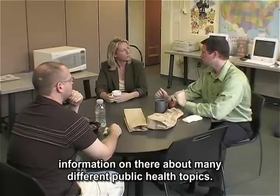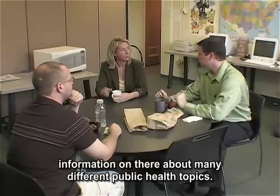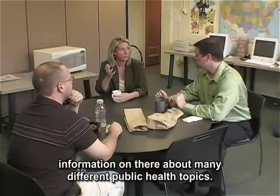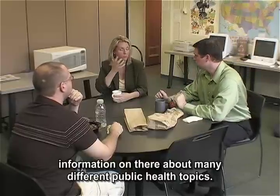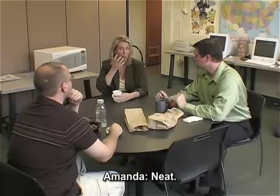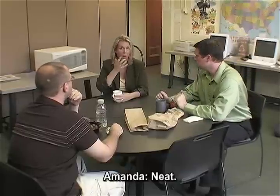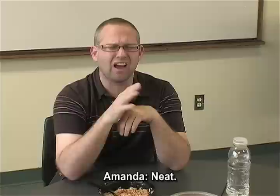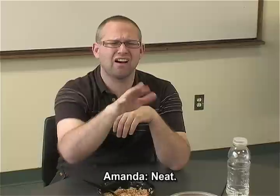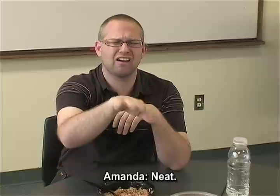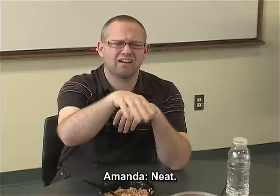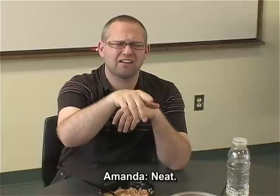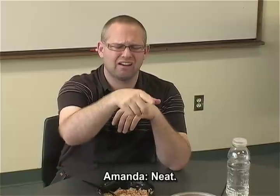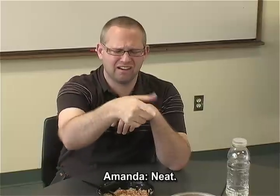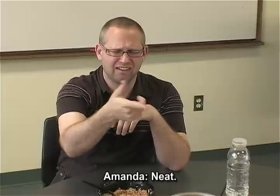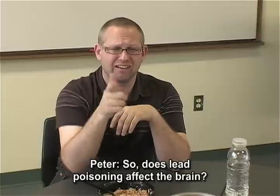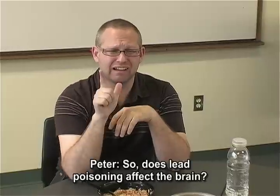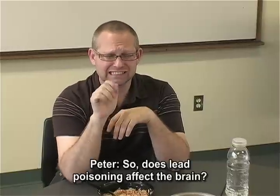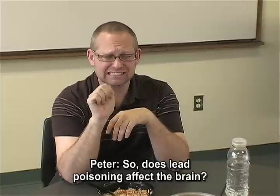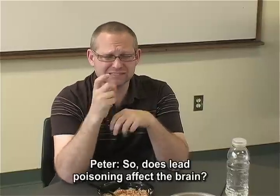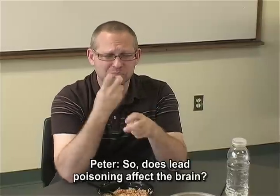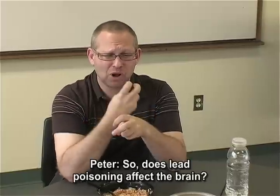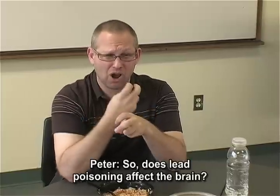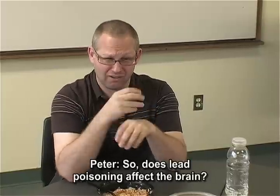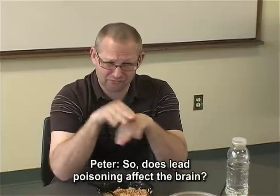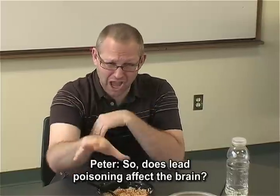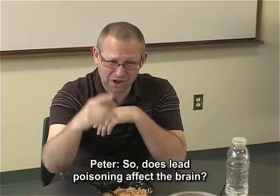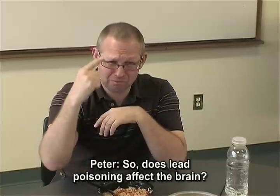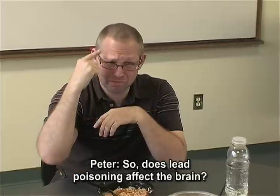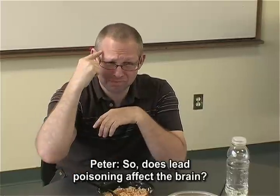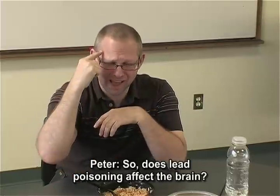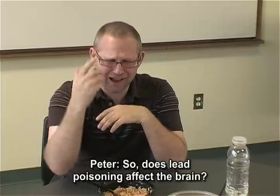Hmm, neat. So, does lead poisoning affect the brain?